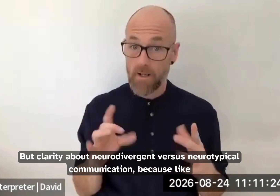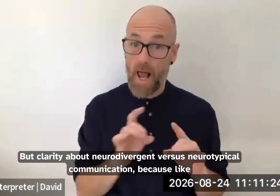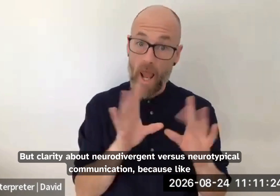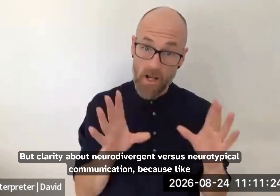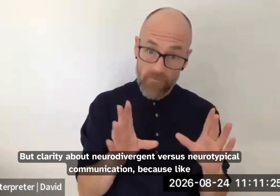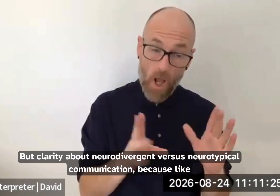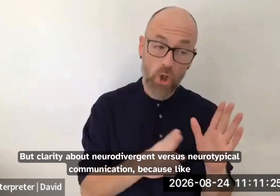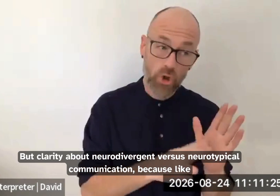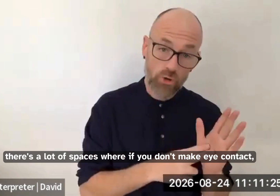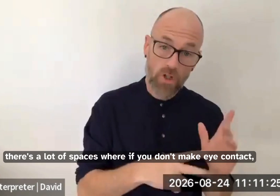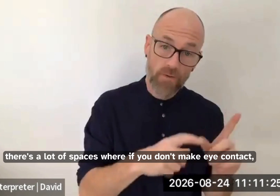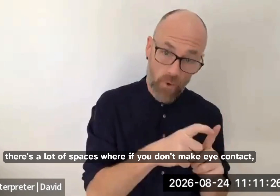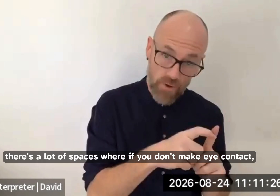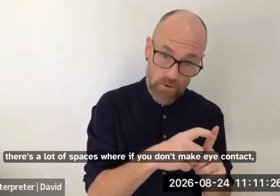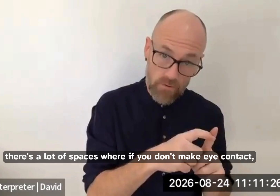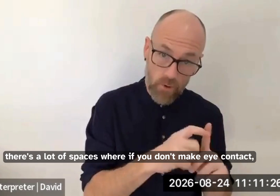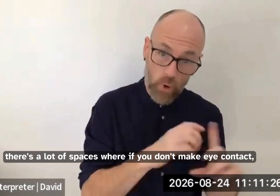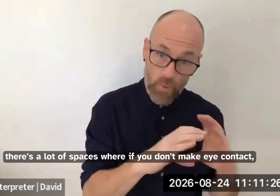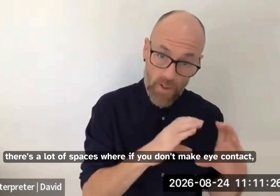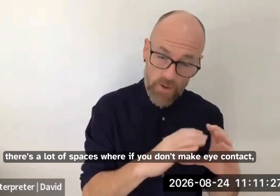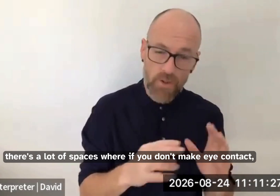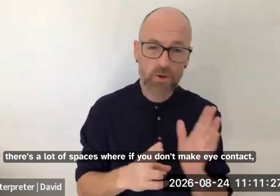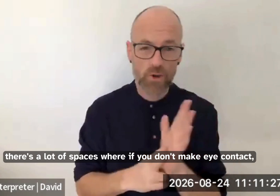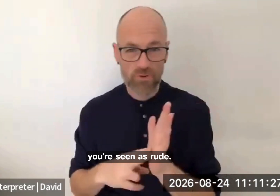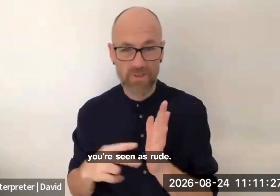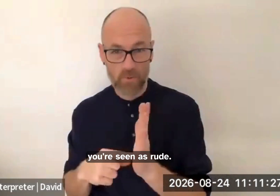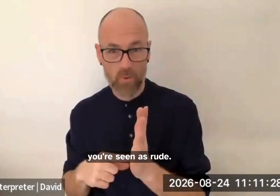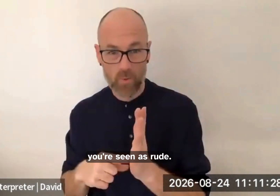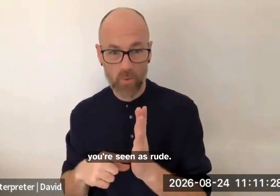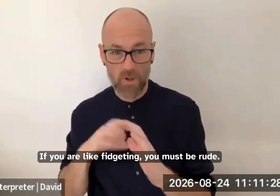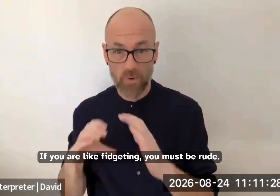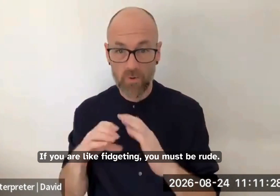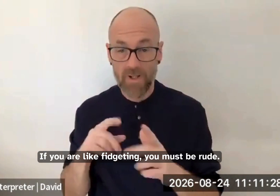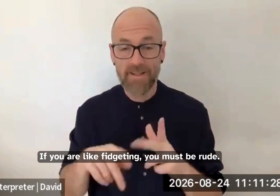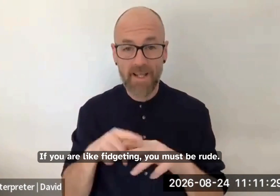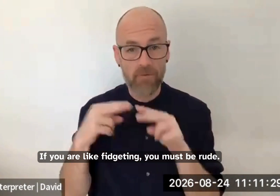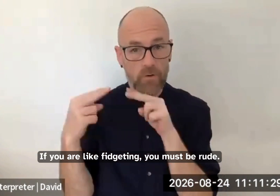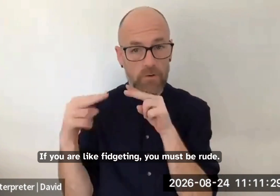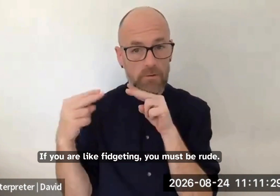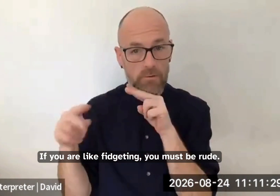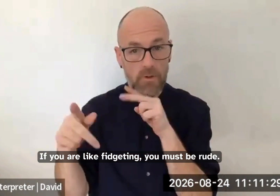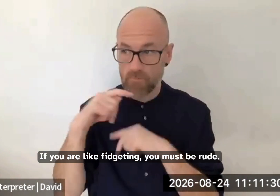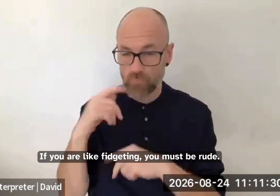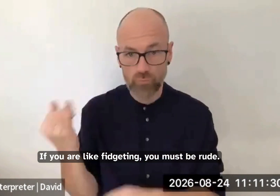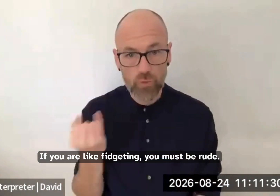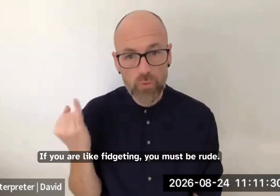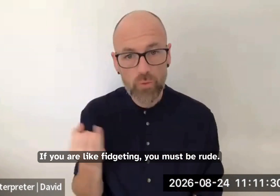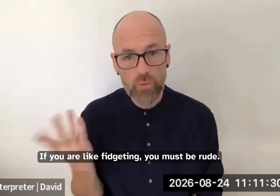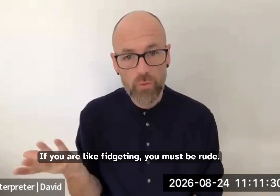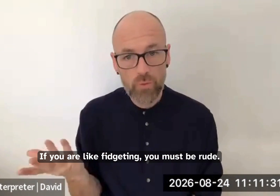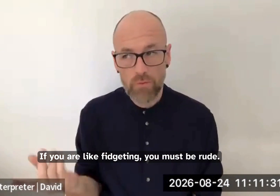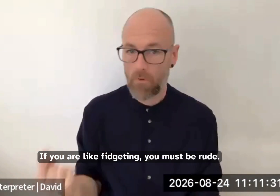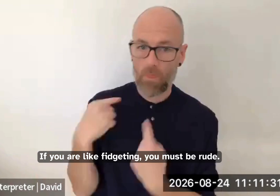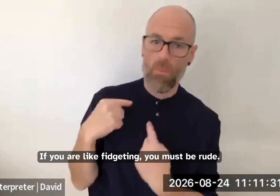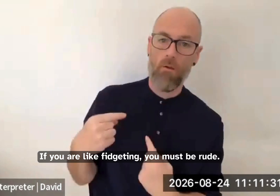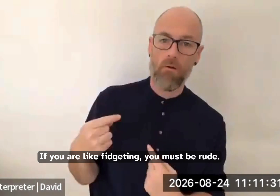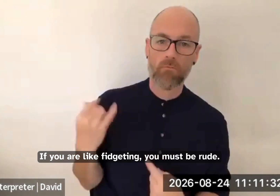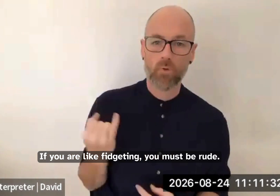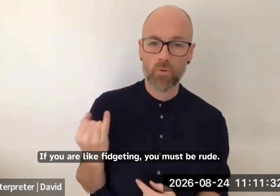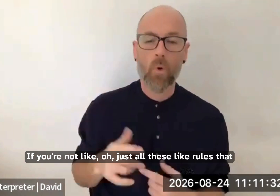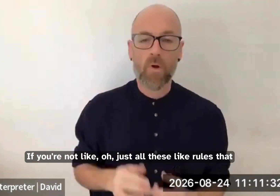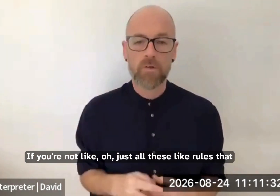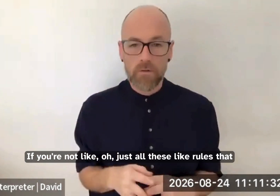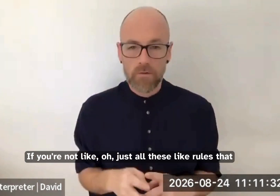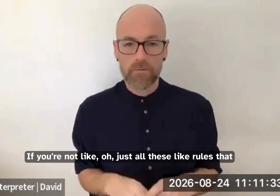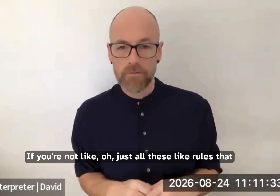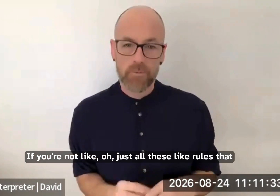neurotypical communication, because like there's a lot of spaces where if you don't make eye contact, you're seen as rude. If you um are like fidgeting, you must be